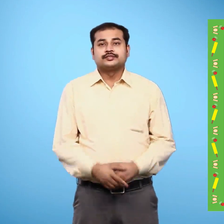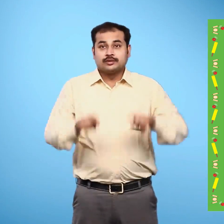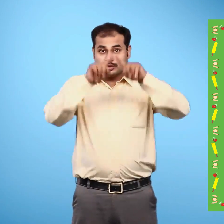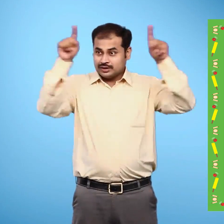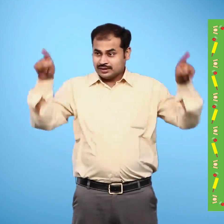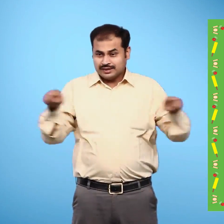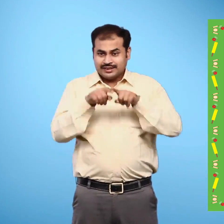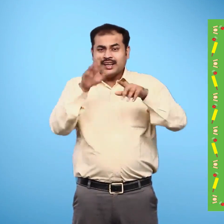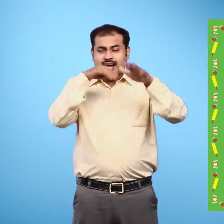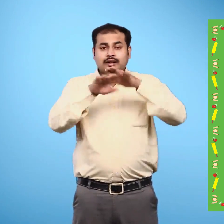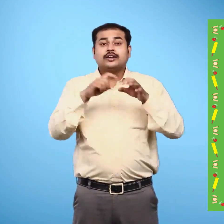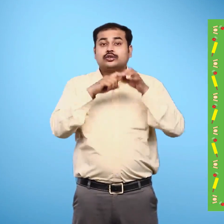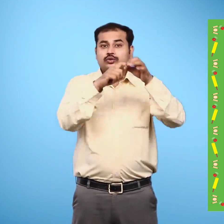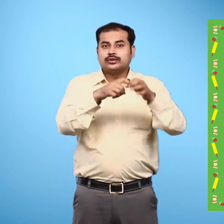for the readers or listeners.